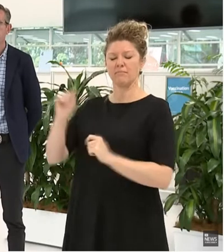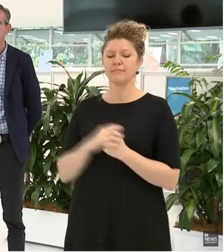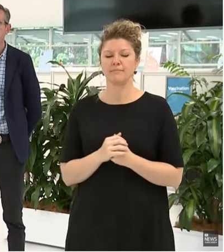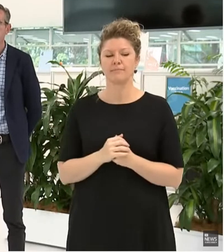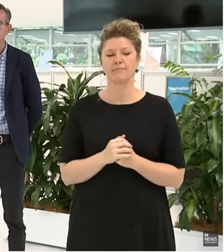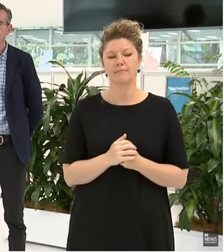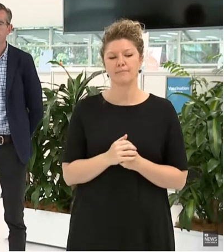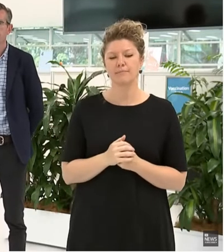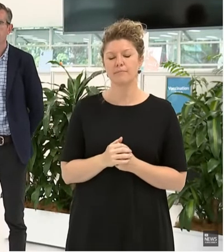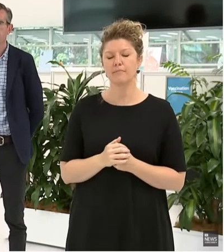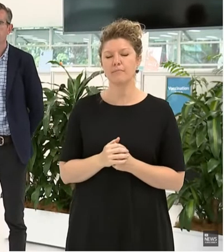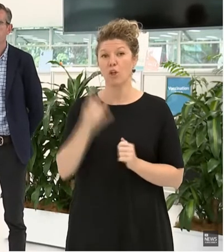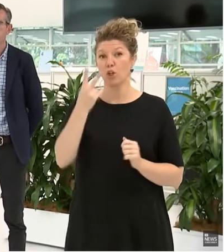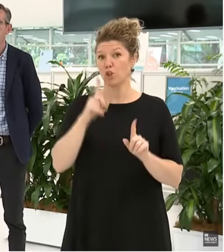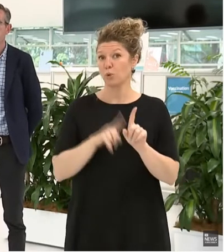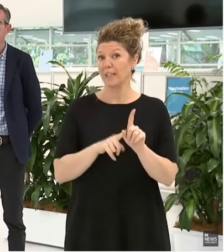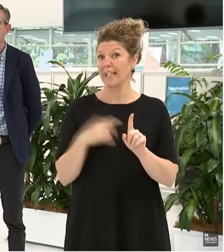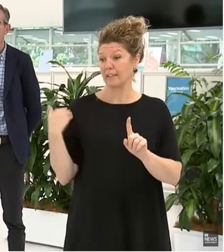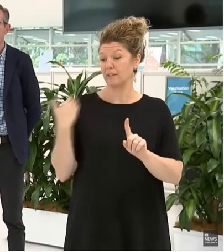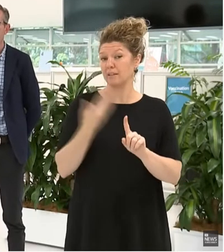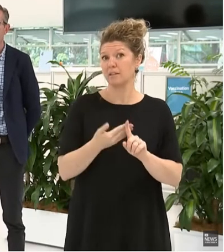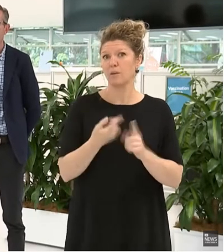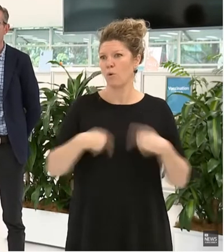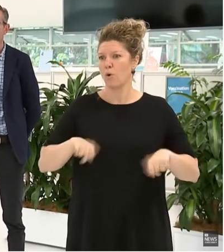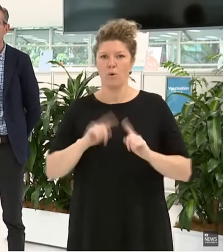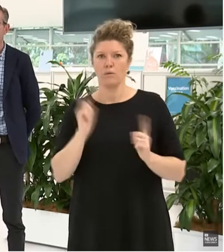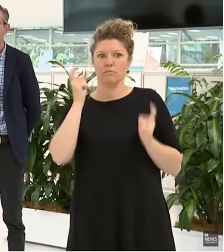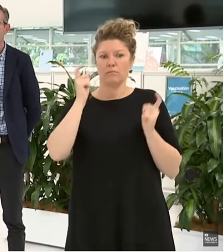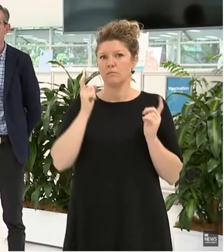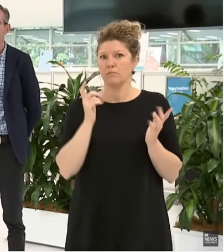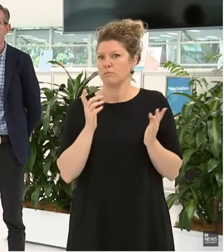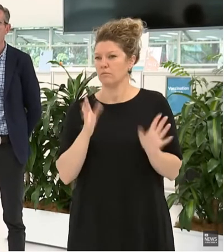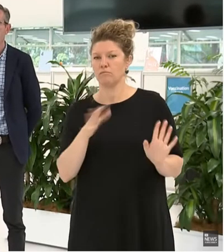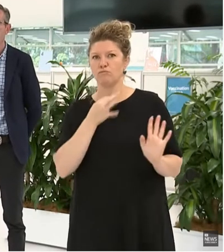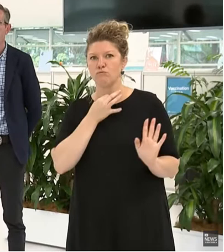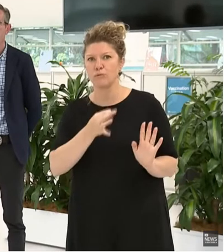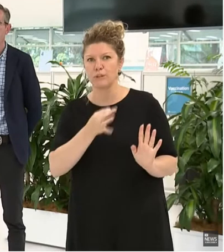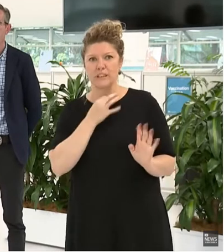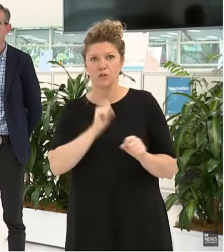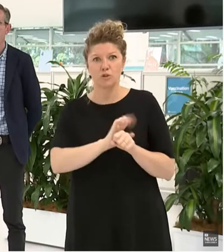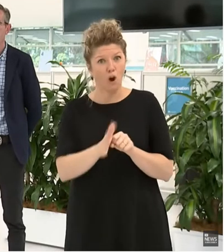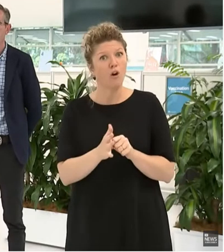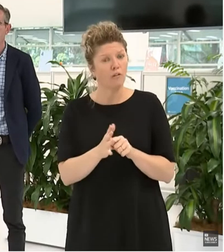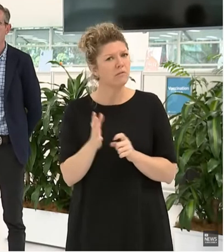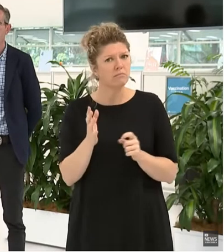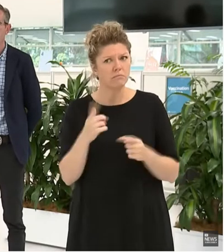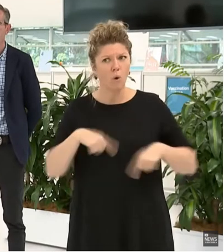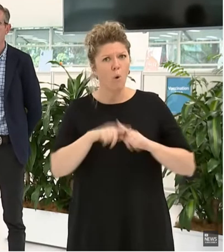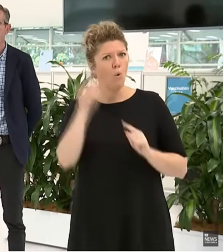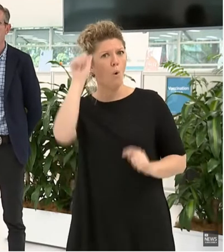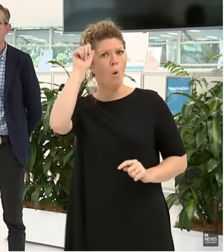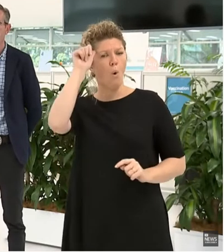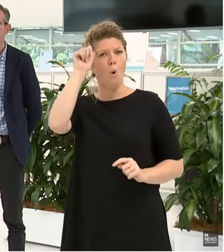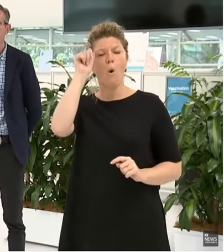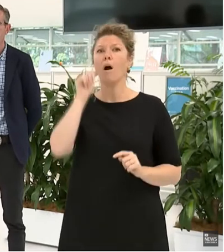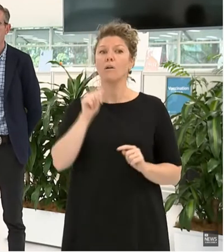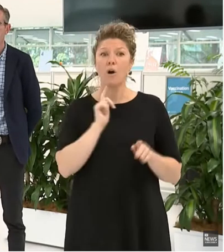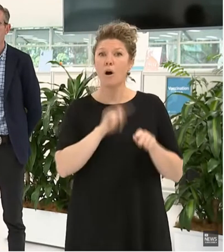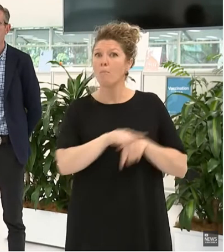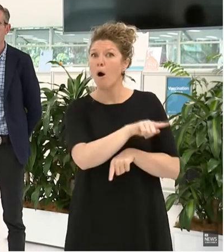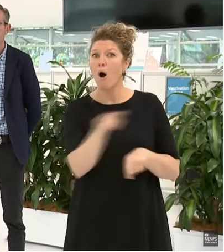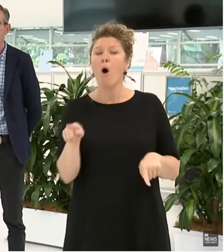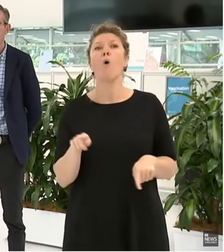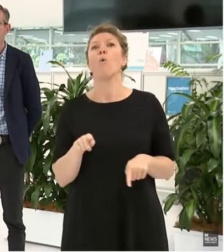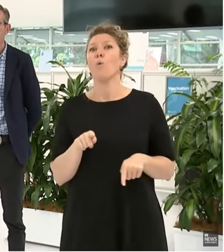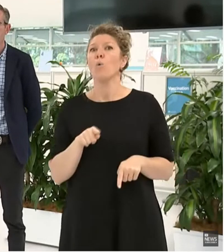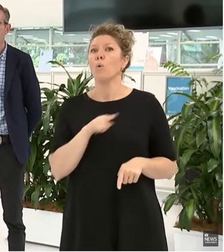this virus, we've all been put on high alert as to the dangers of the virus, and so people are now reacting and getting